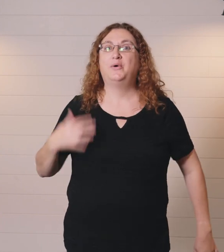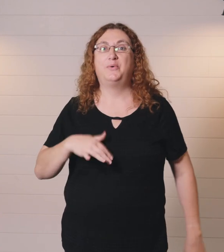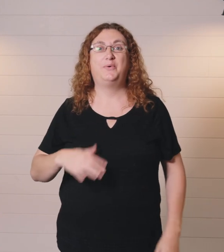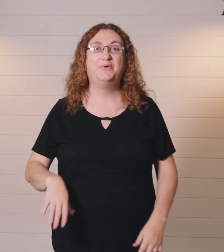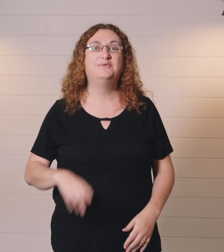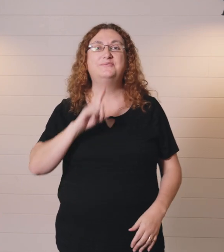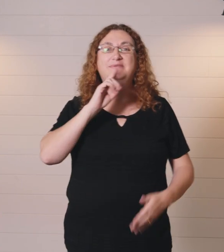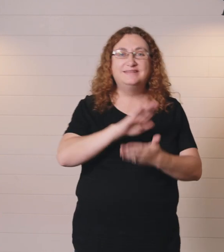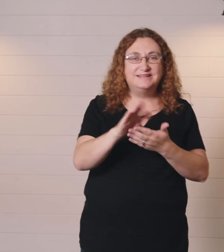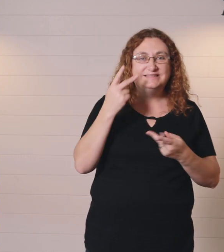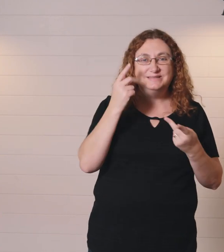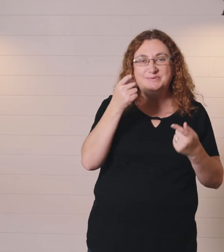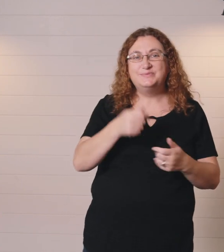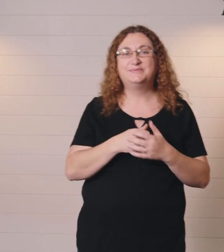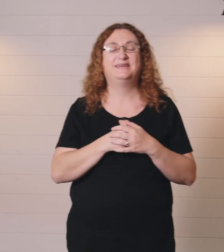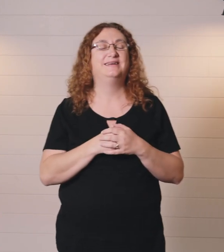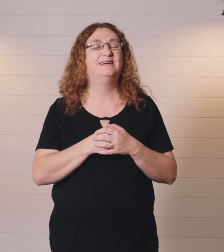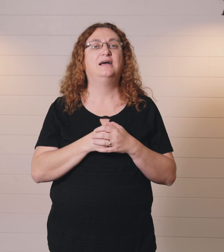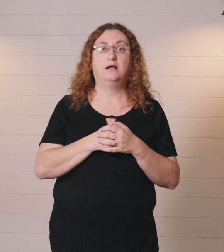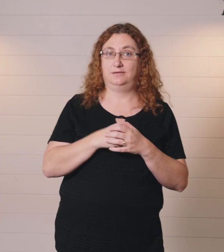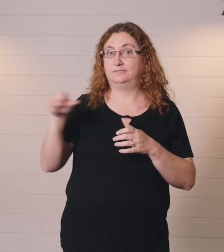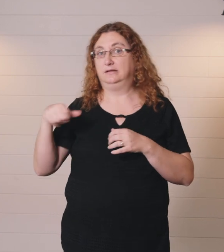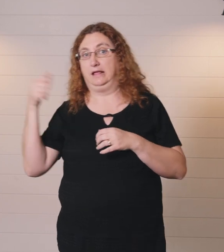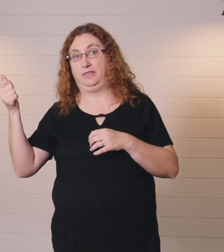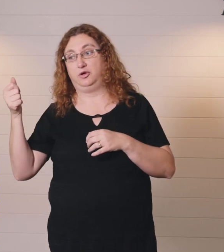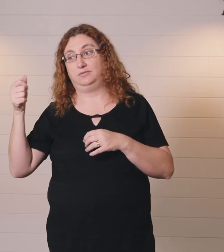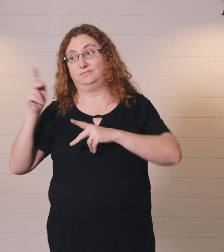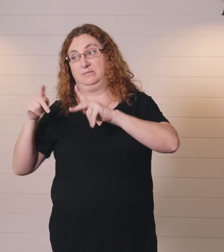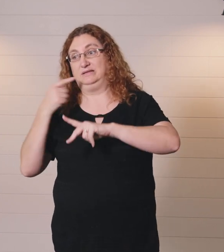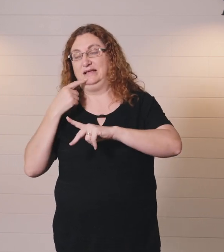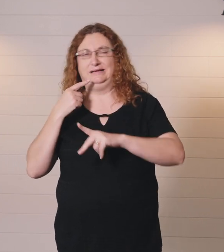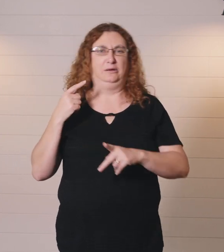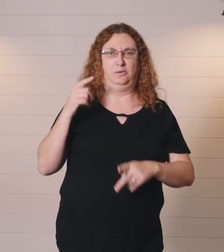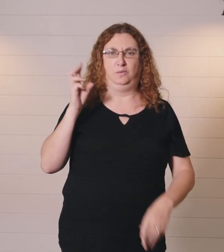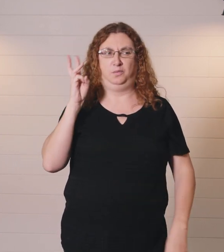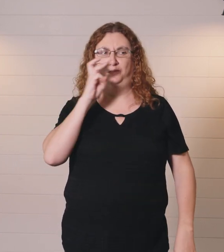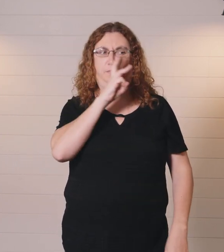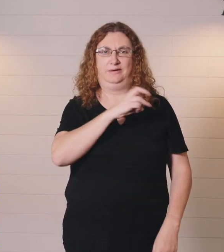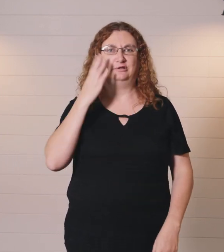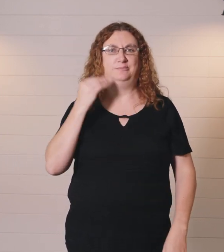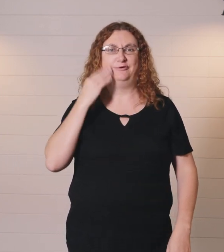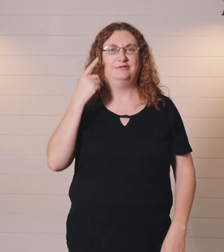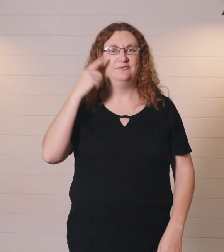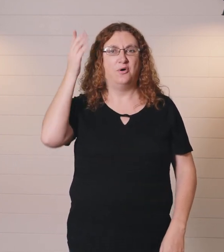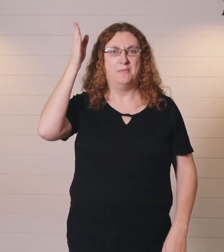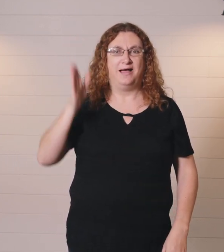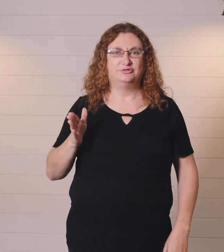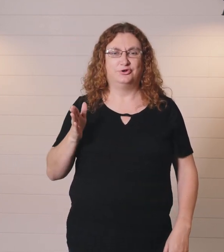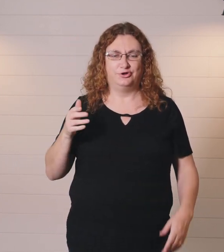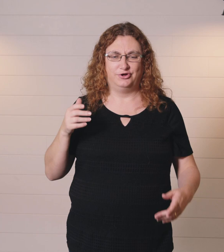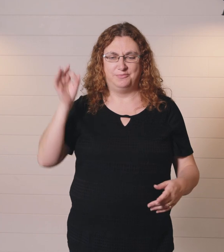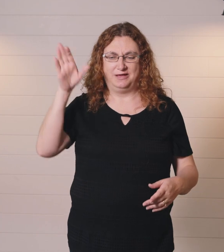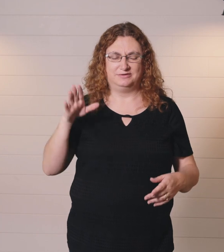Well, it's great to be together again. And as you've heard several of the other guys say, it's a strange experience for a preacher to be sitting in a studio, looking